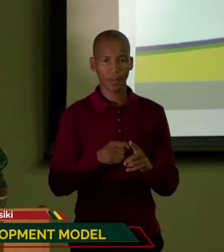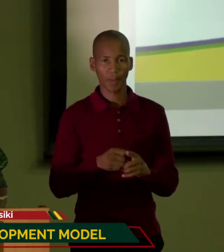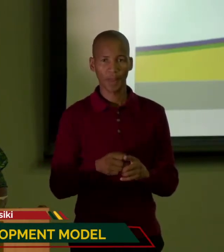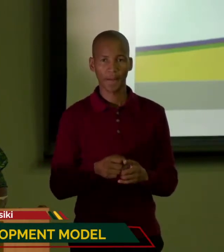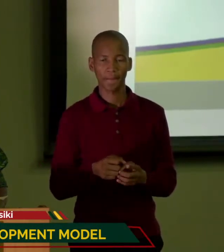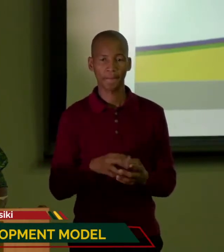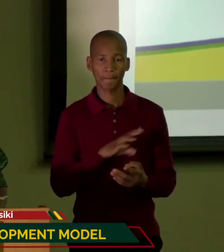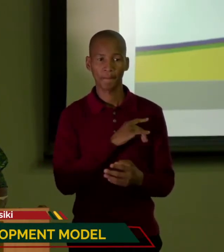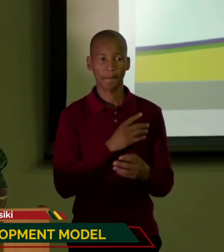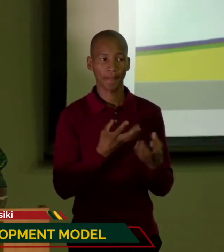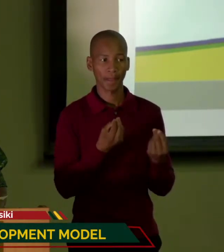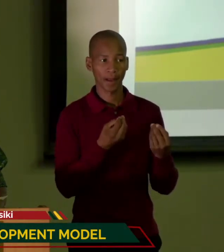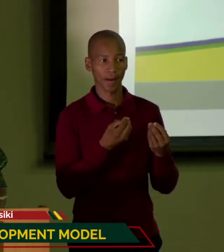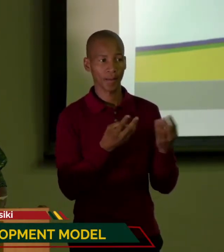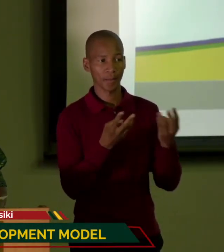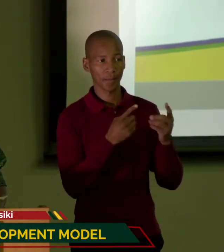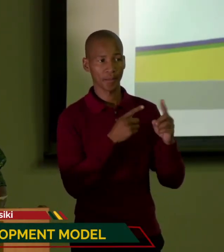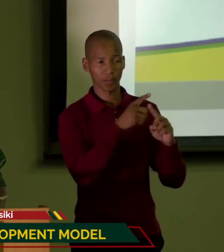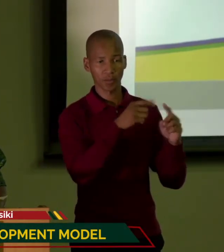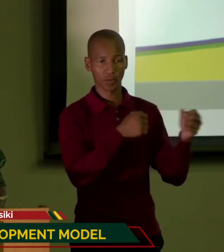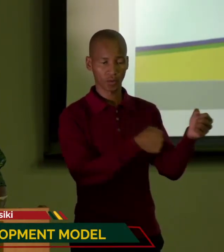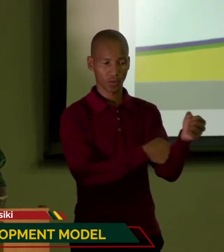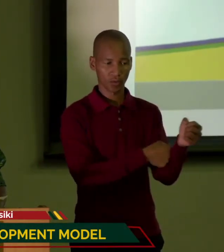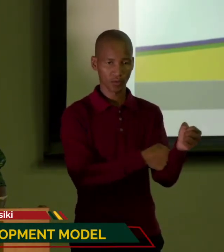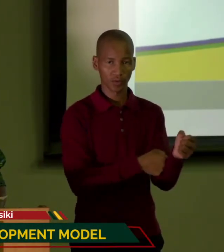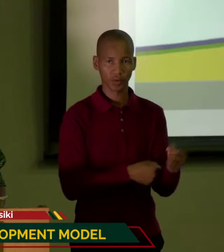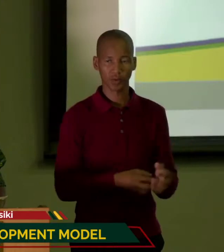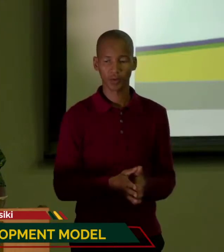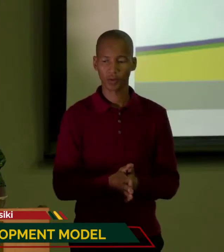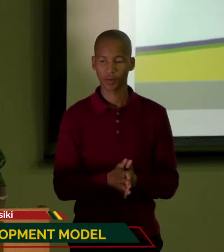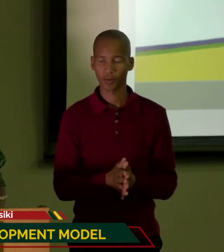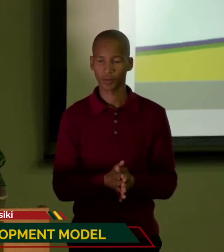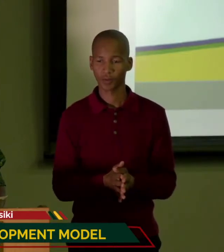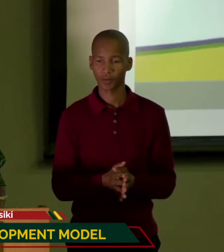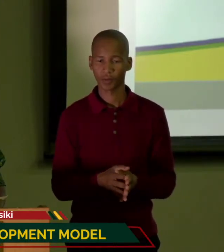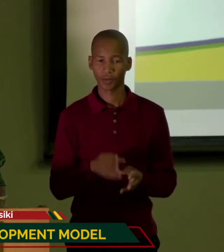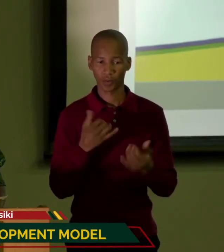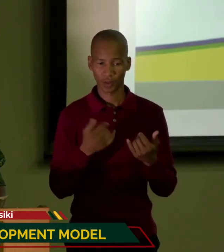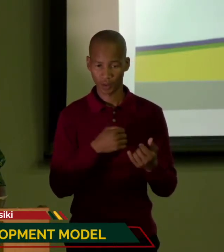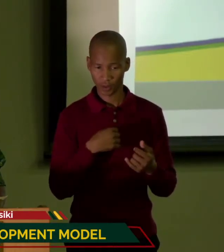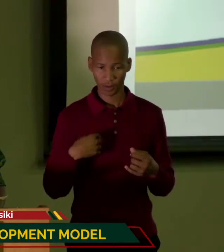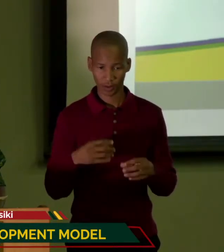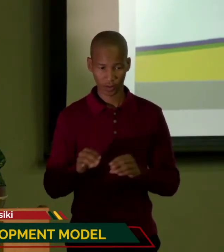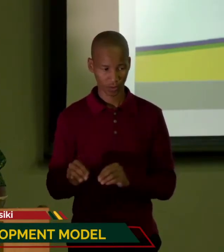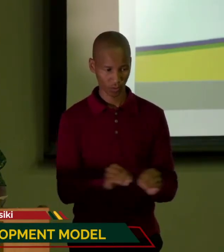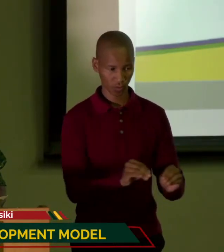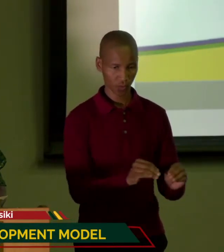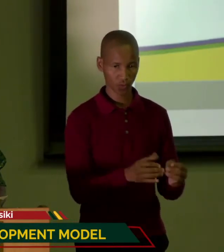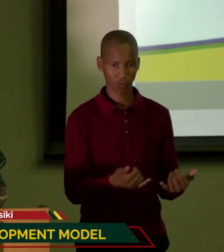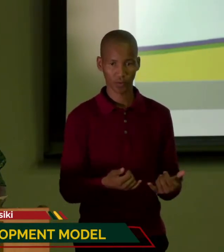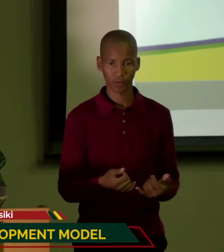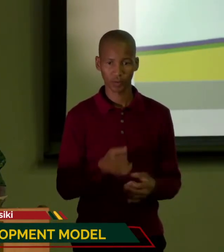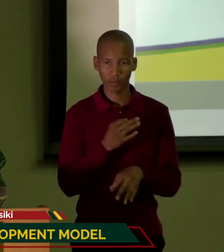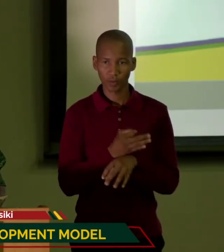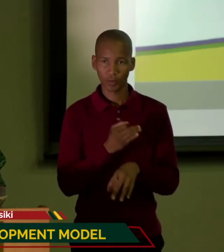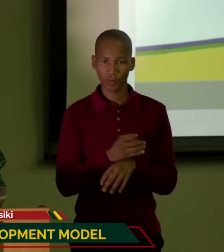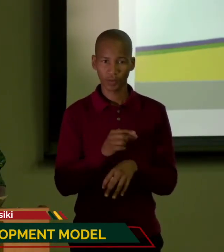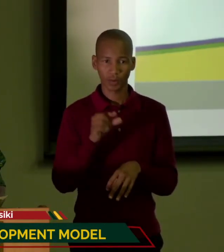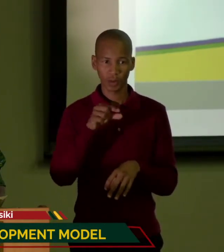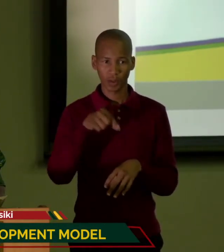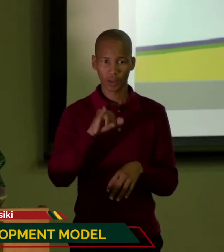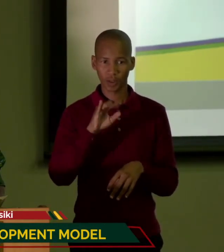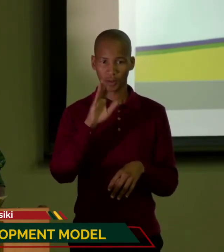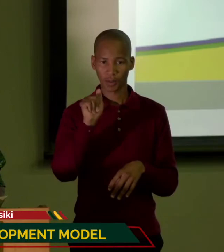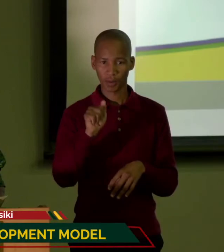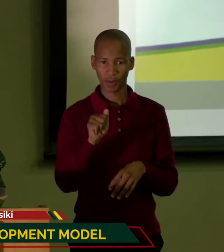abantu abaseofisini not on the acting capacity and we're moving khona uMr Gqiba aboyiki ngoba apho